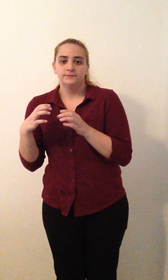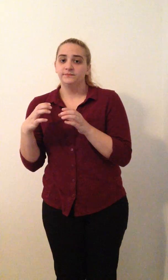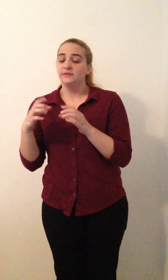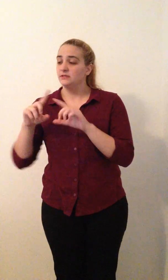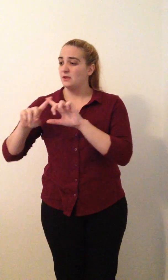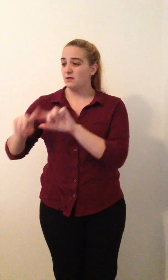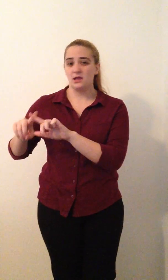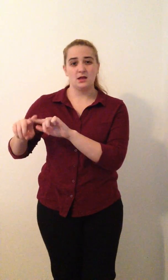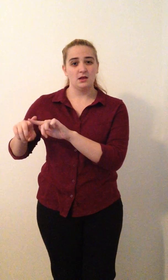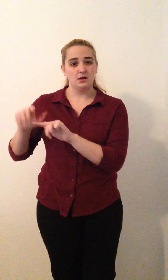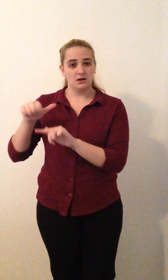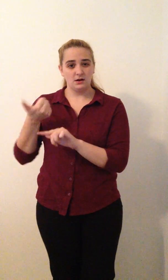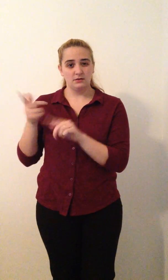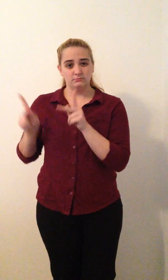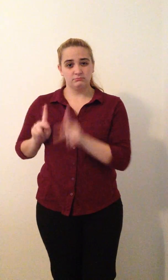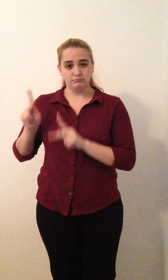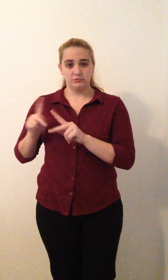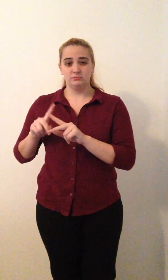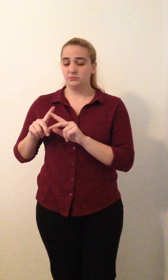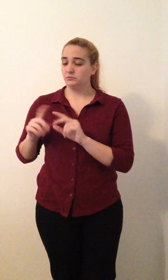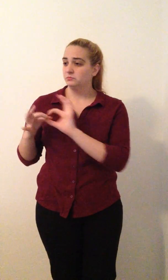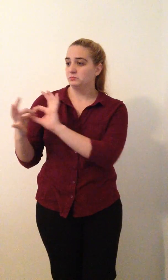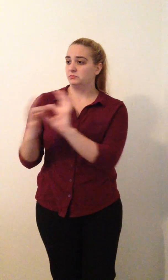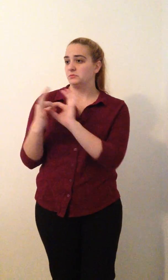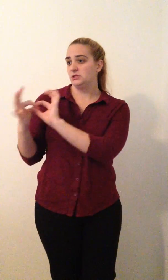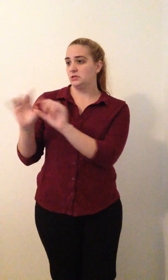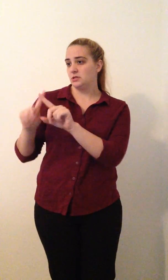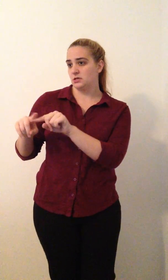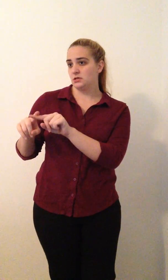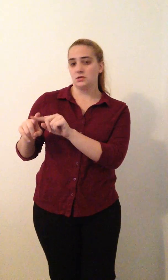people that we're bonded with. Okay? So,